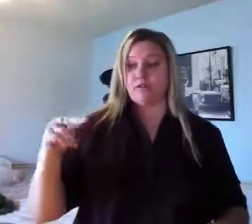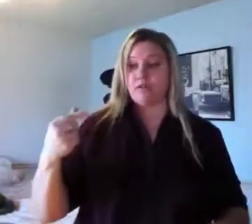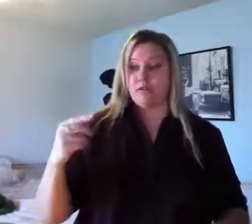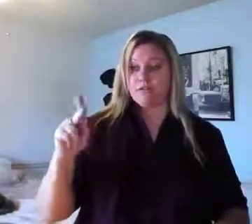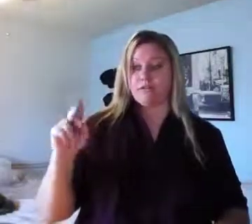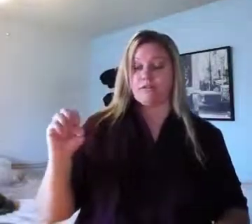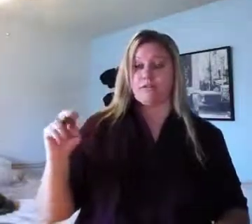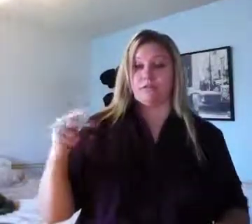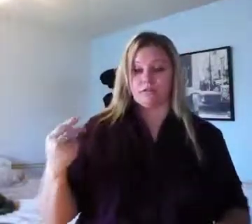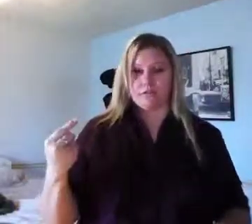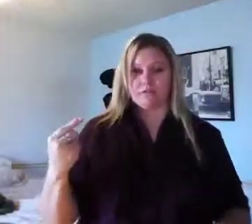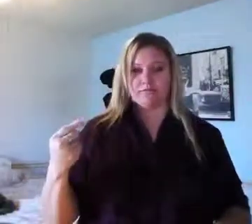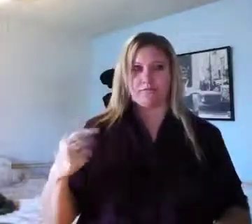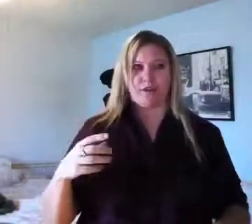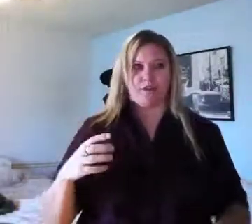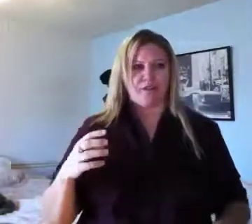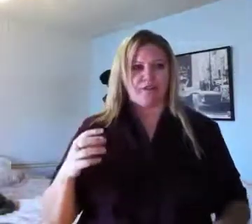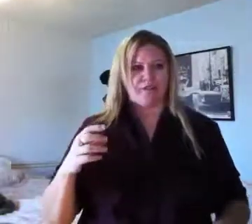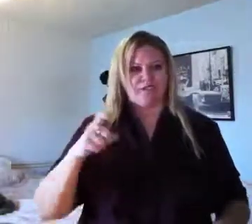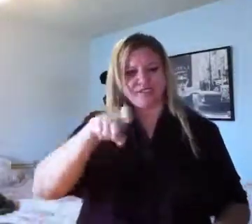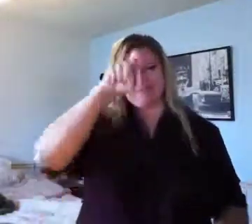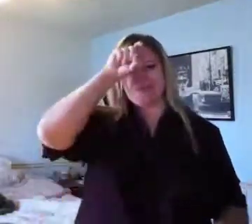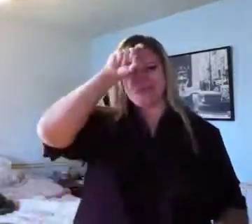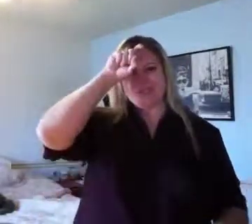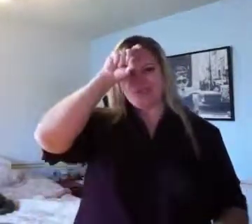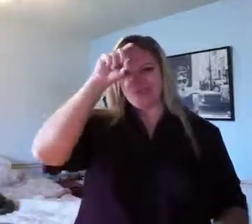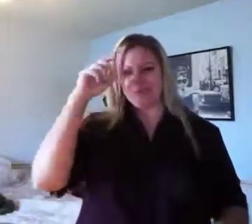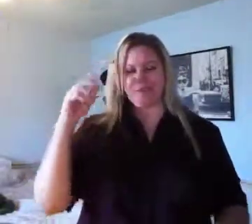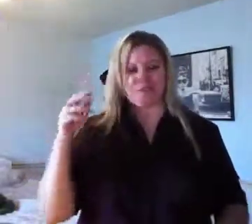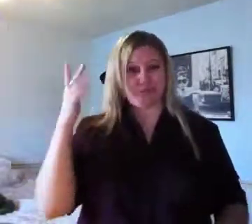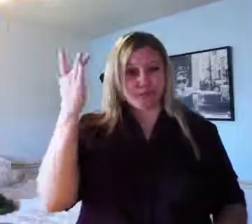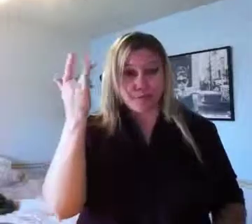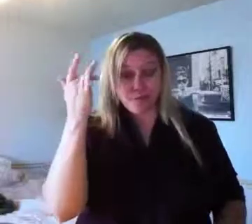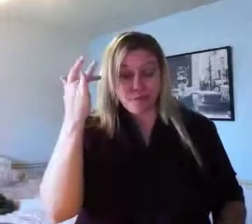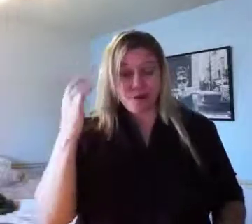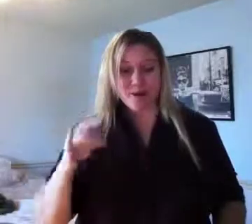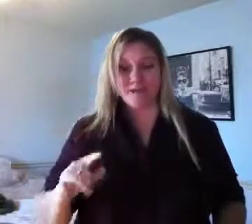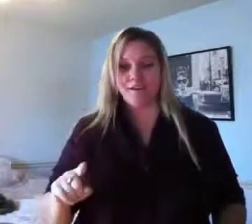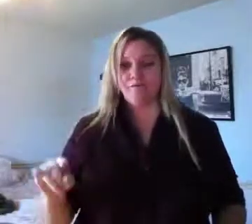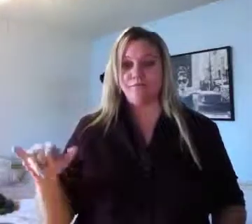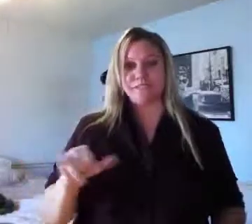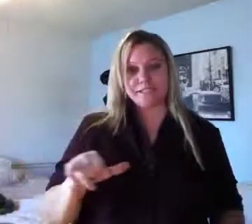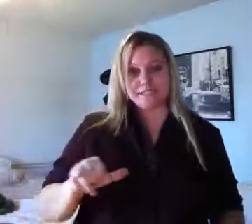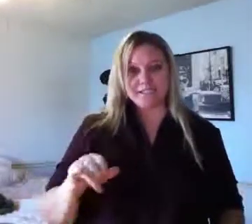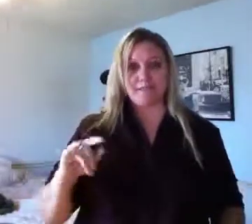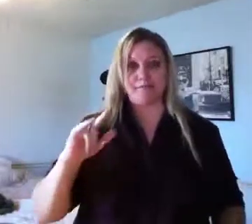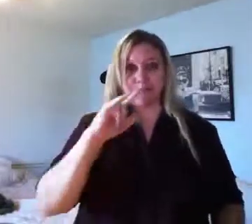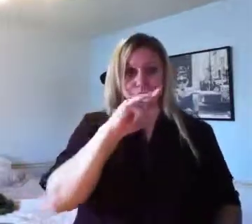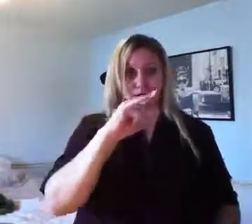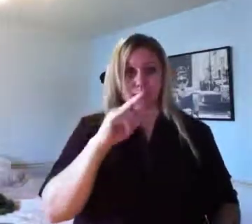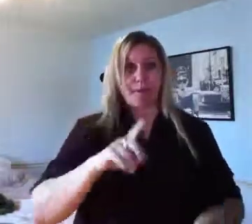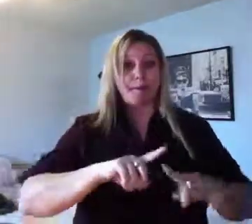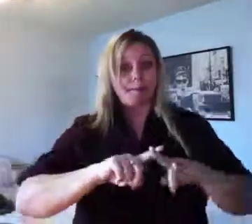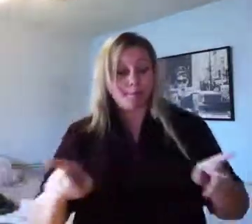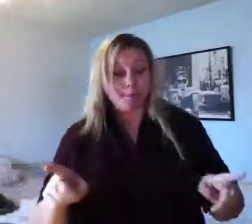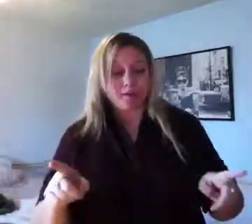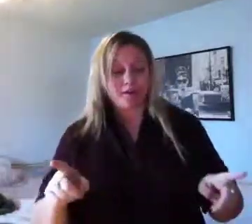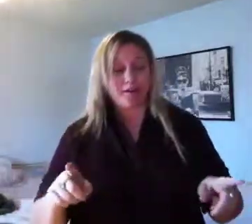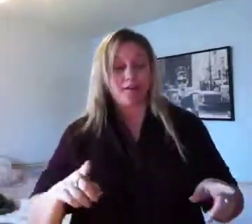but it turned out they had replaced the engine overnight with another engine that had been flown in from Tokyo. So we all got